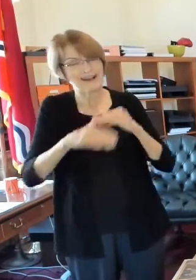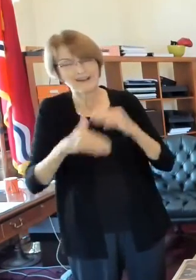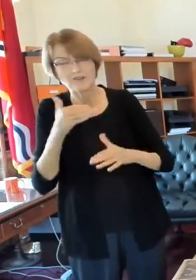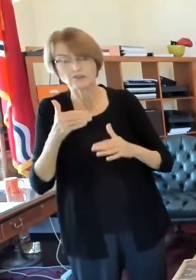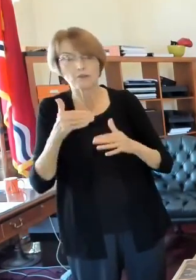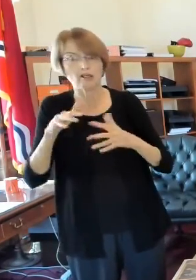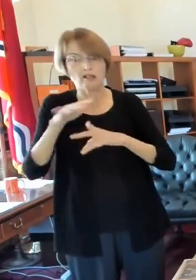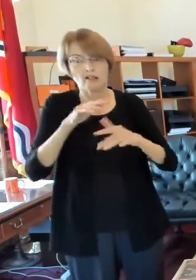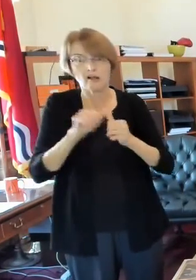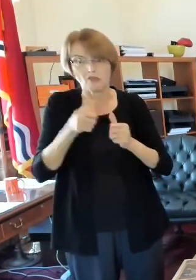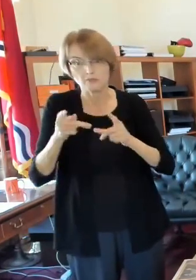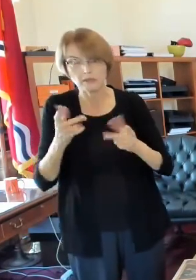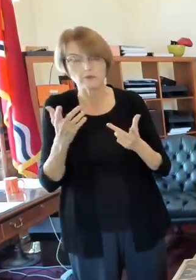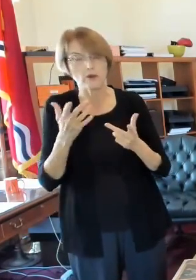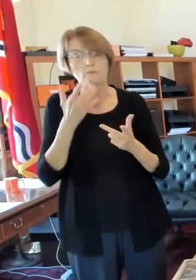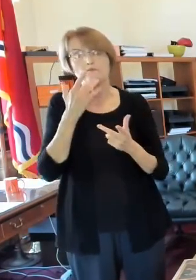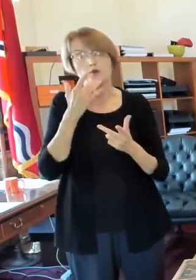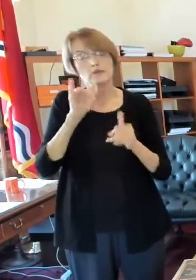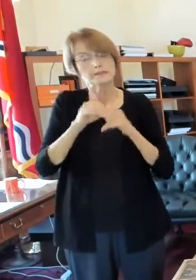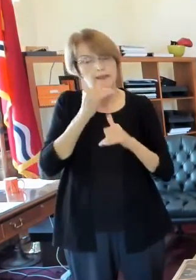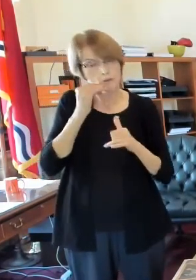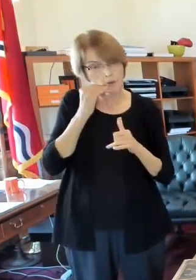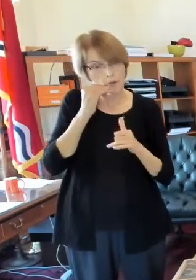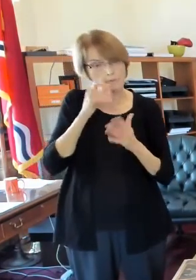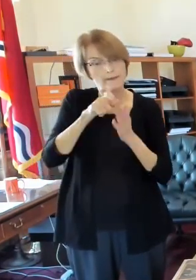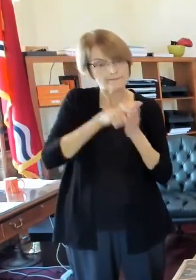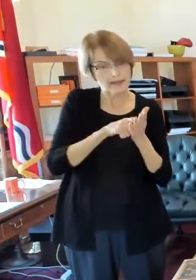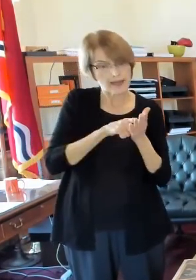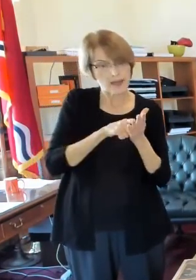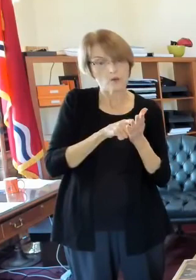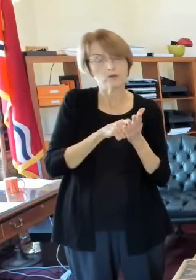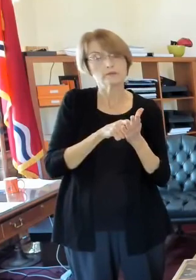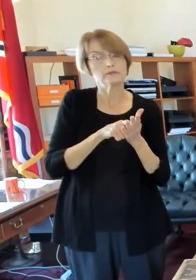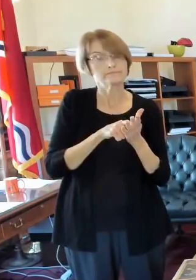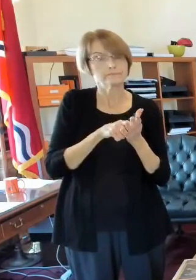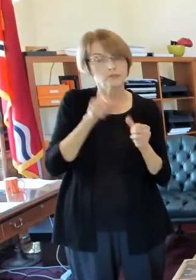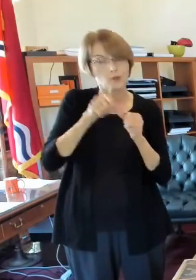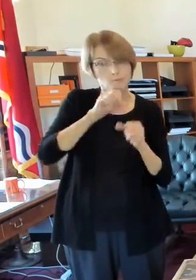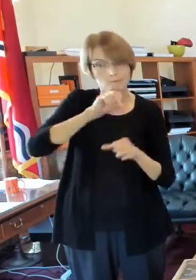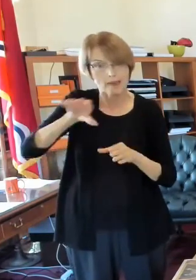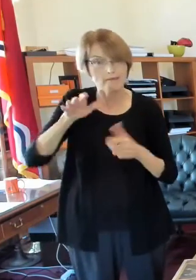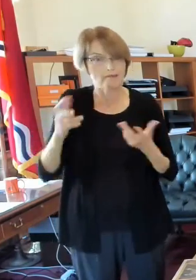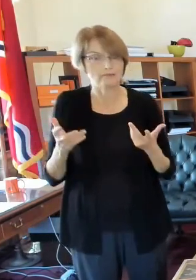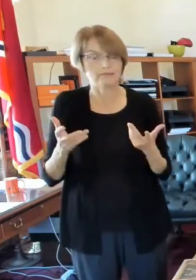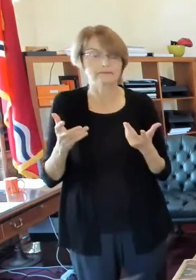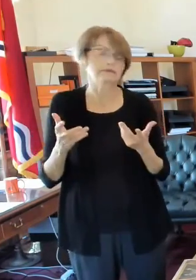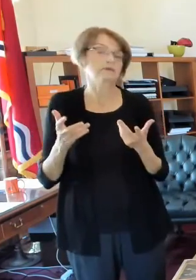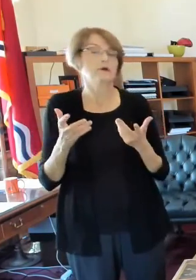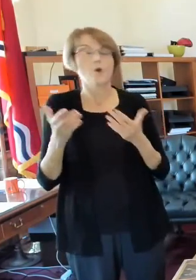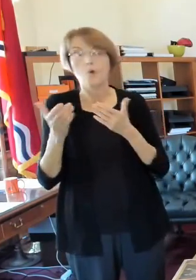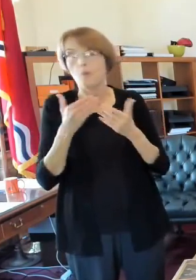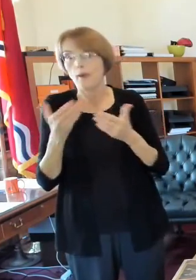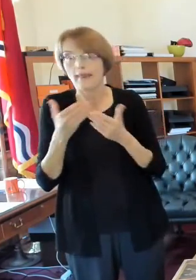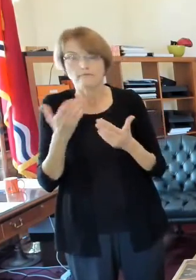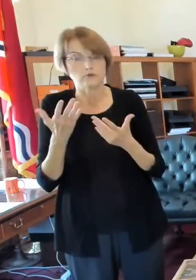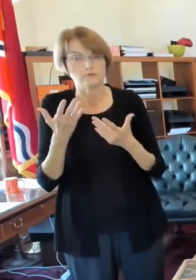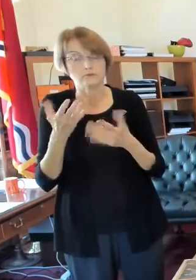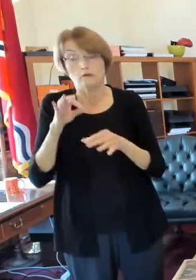either absentee or by mail-in. So however we vote, we've got to keep that safe